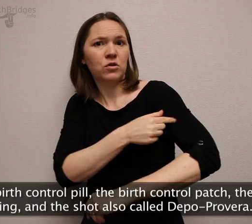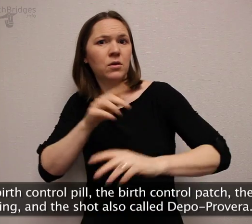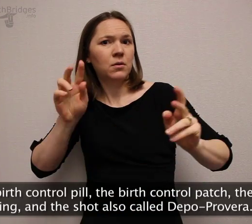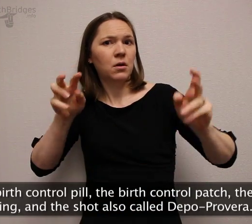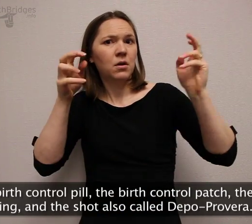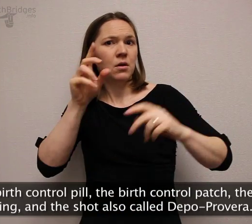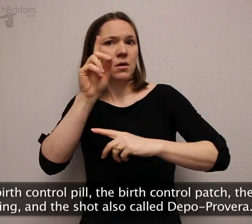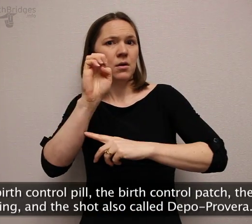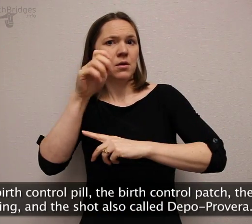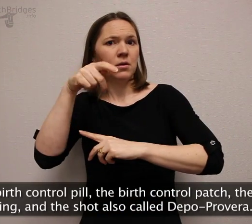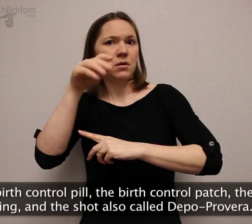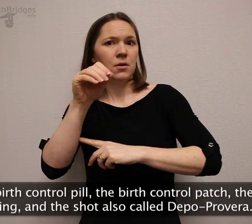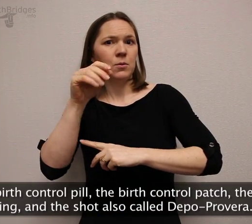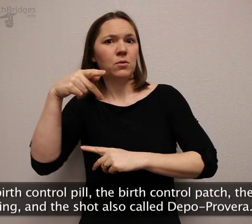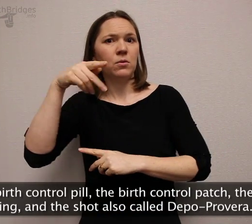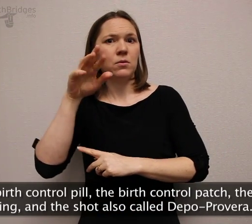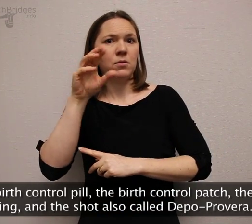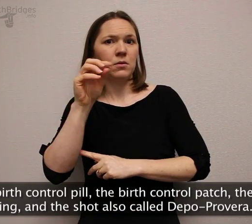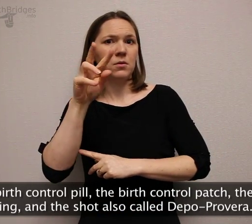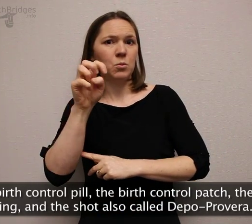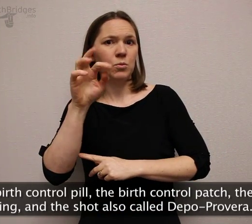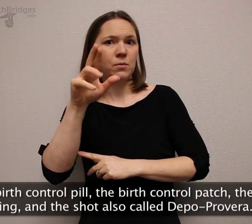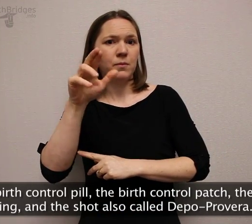shot, also called Depo-Provera.